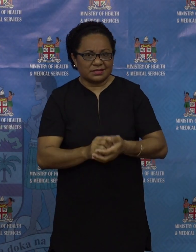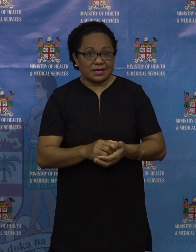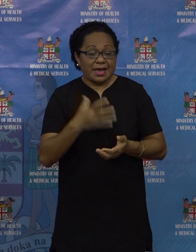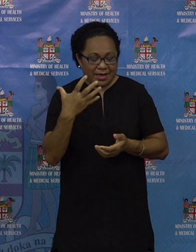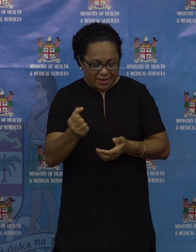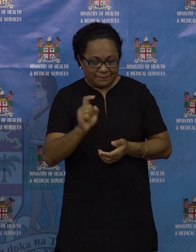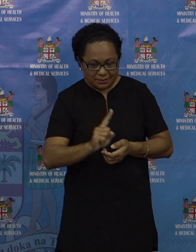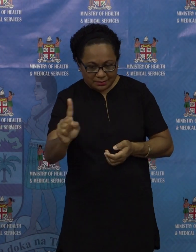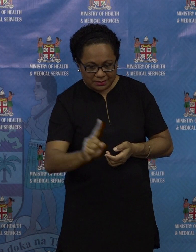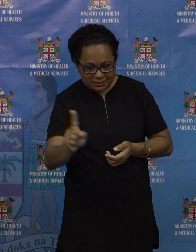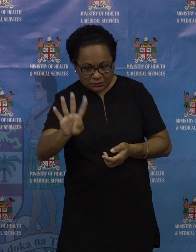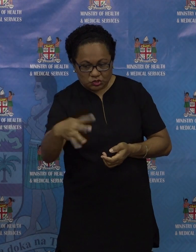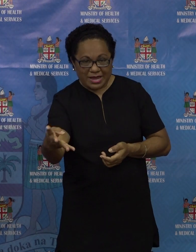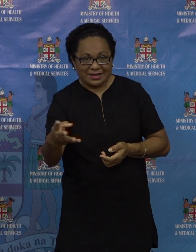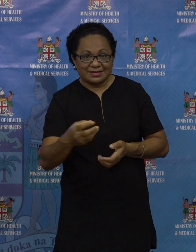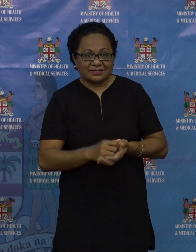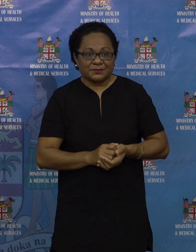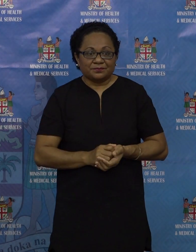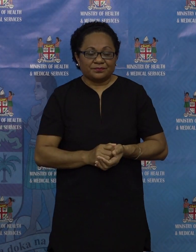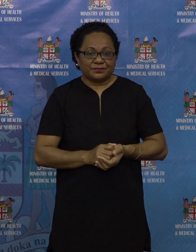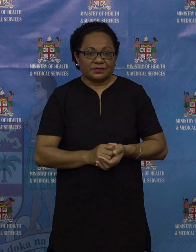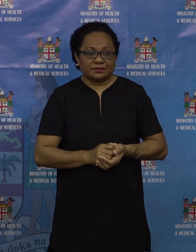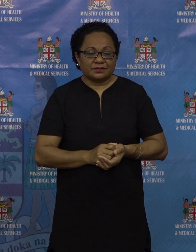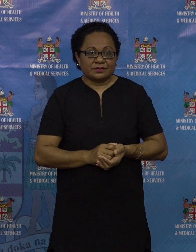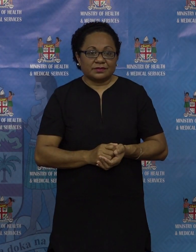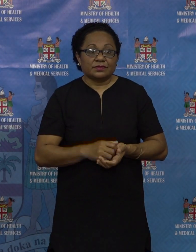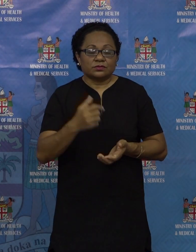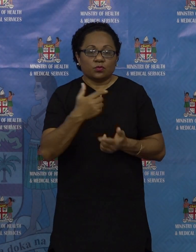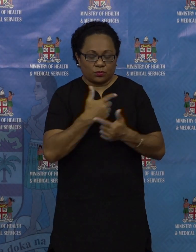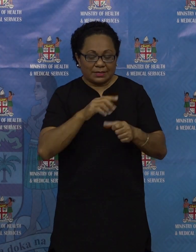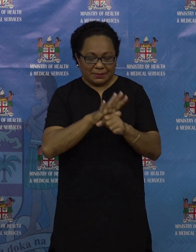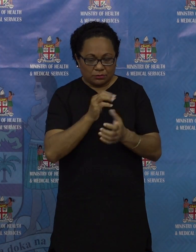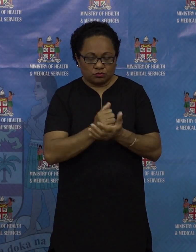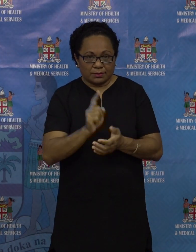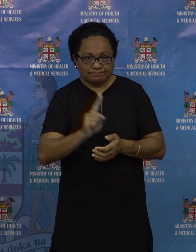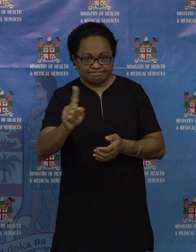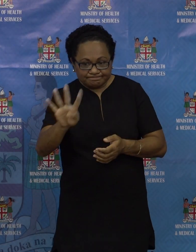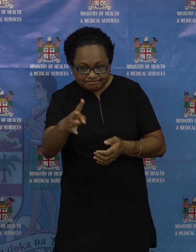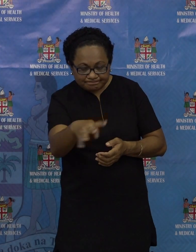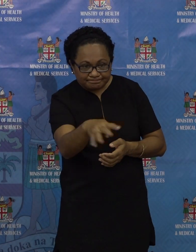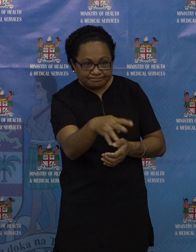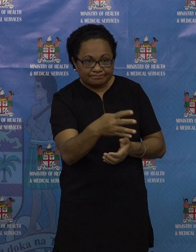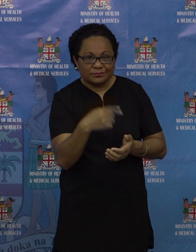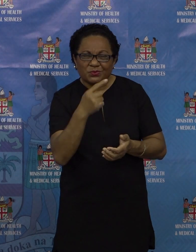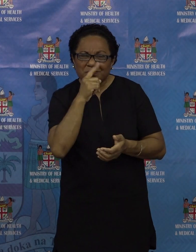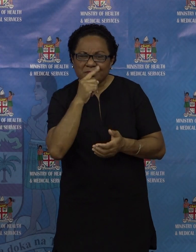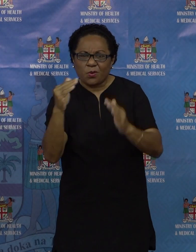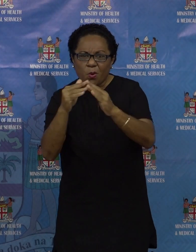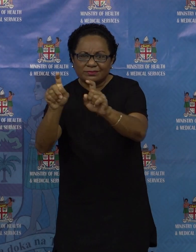are on a home isolation protocol is updated and robust. In this regard, we have